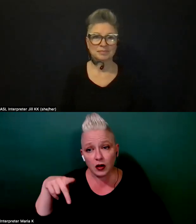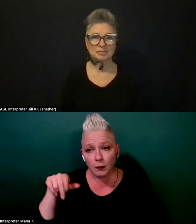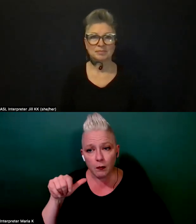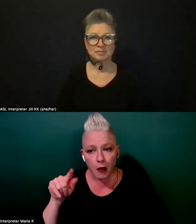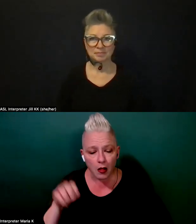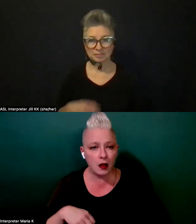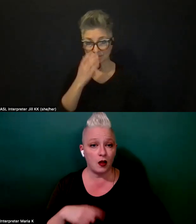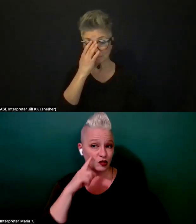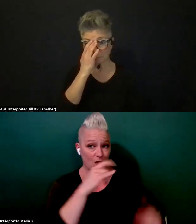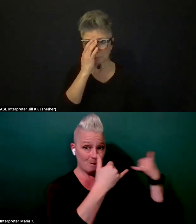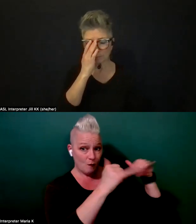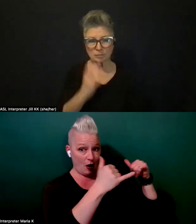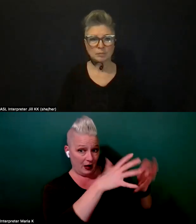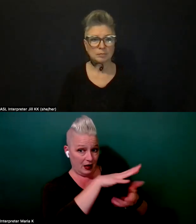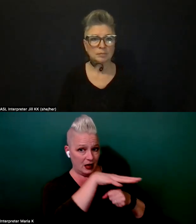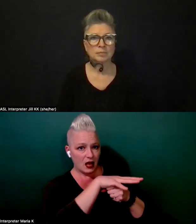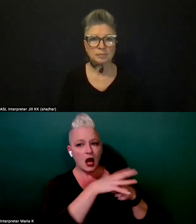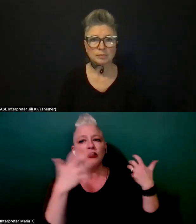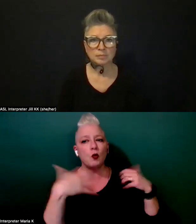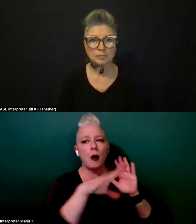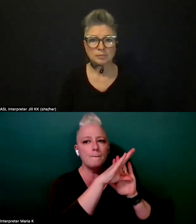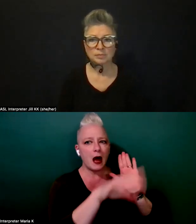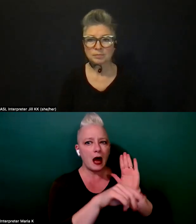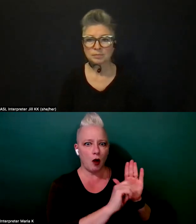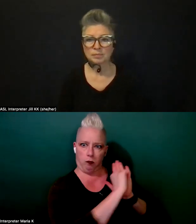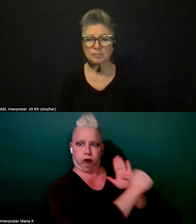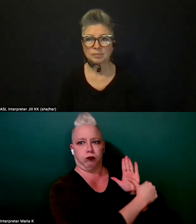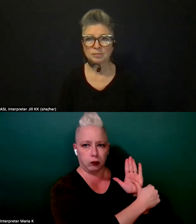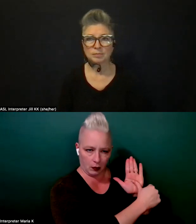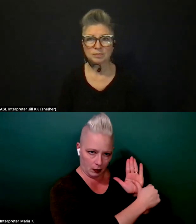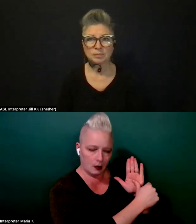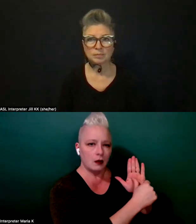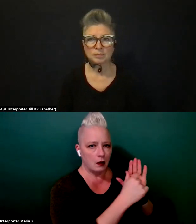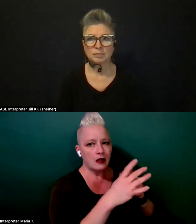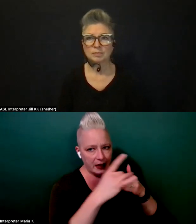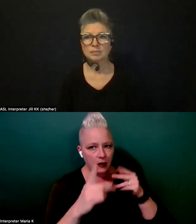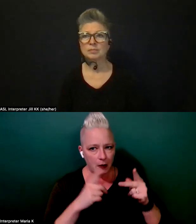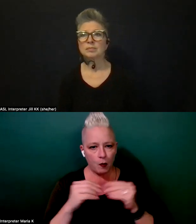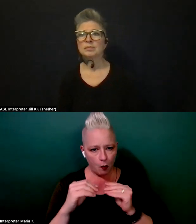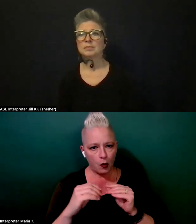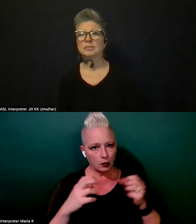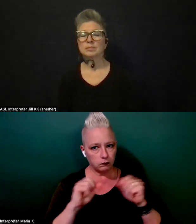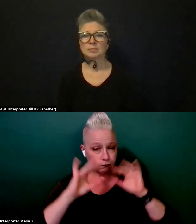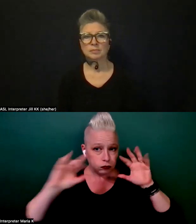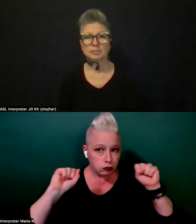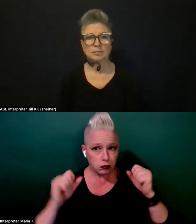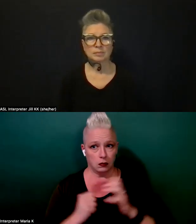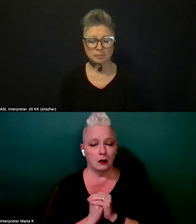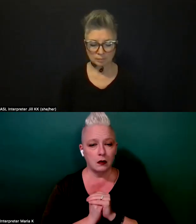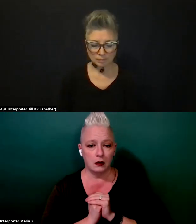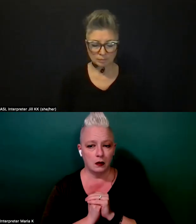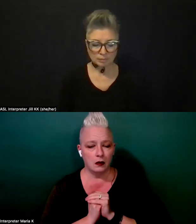like the party scenes, like we don't want the background to stand out too much from our leading people. So it's all thinking about